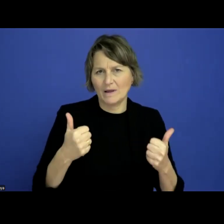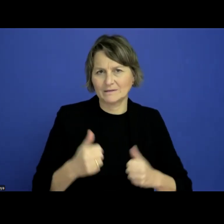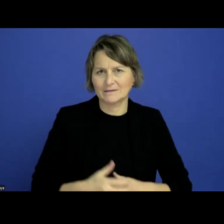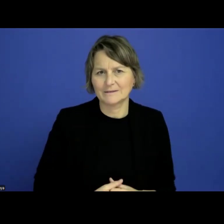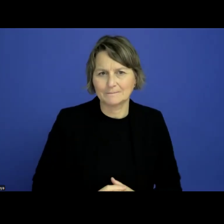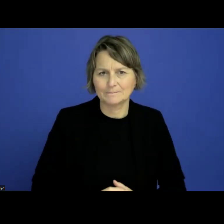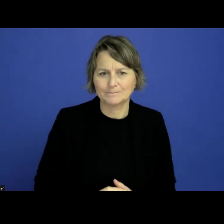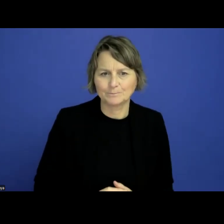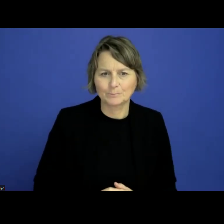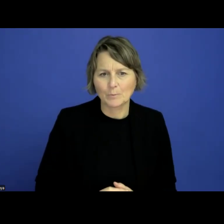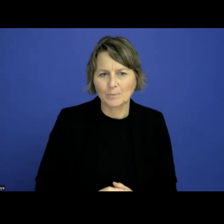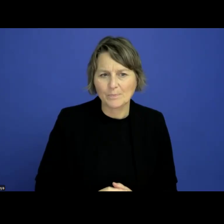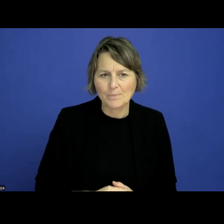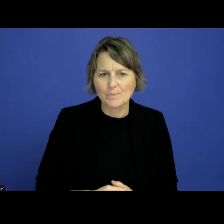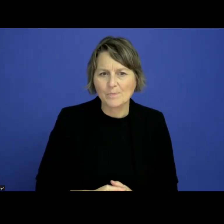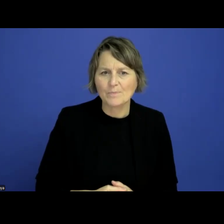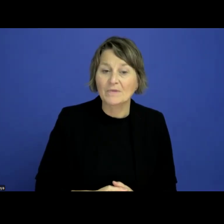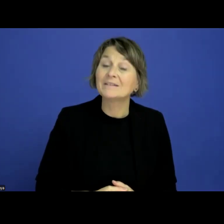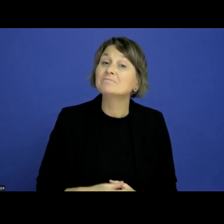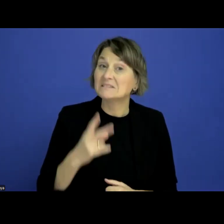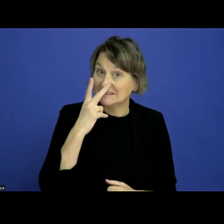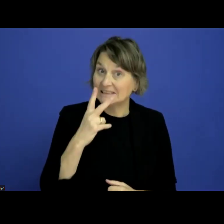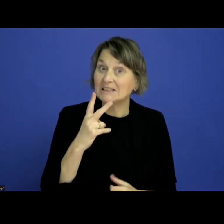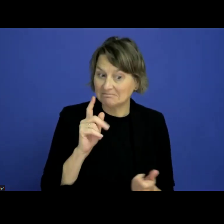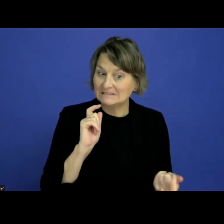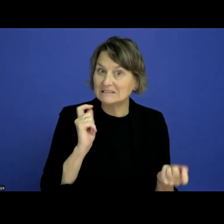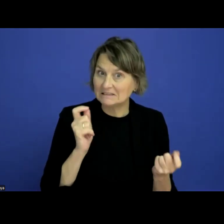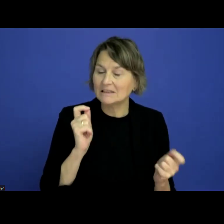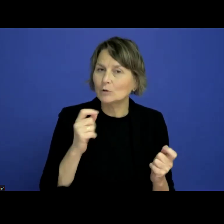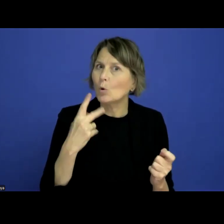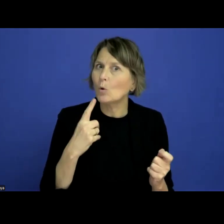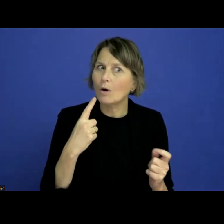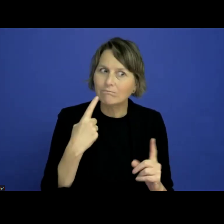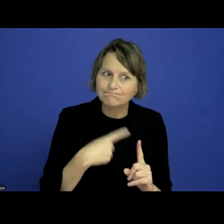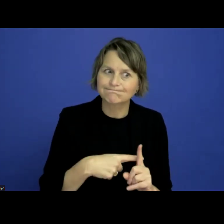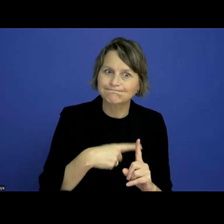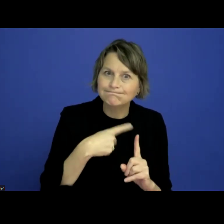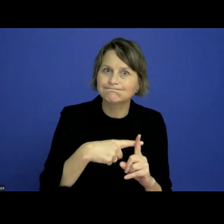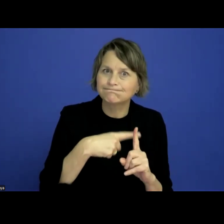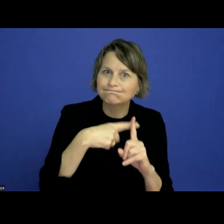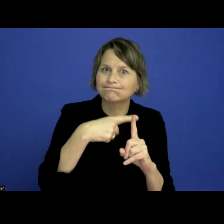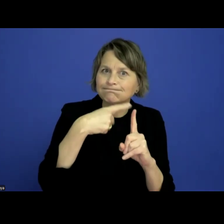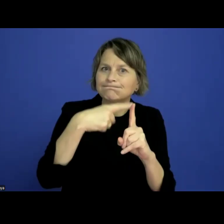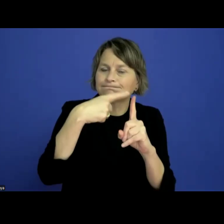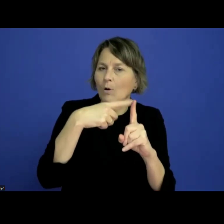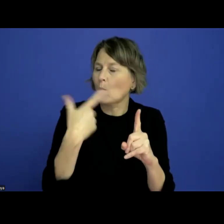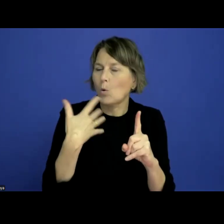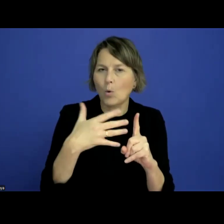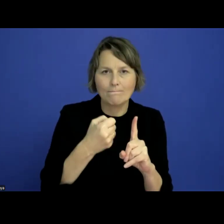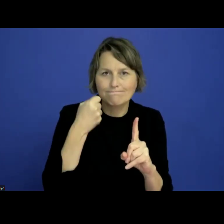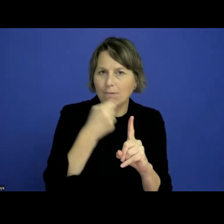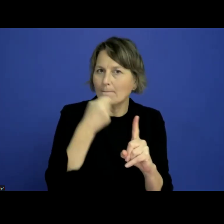we have seen the result of all this effort, all this program, because just one